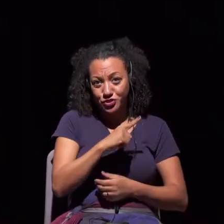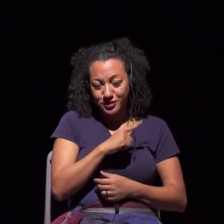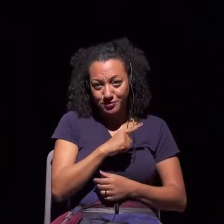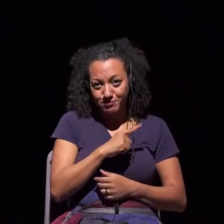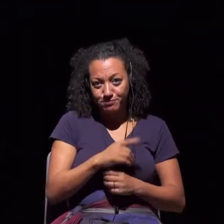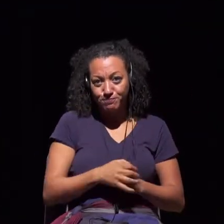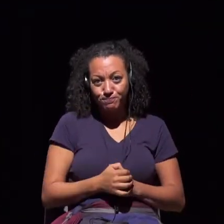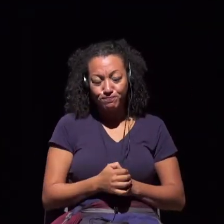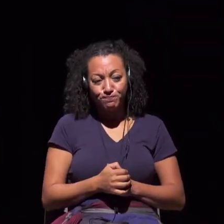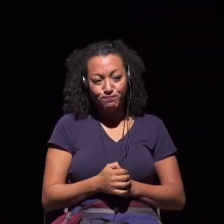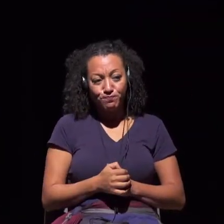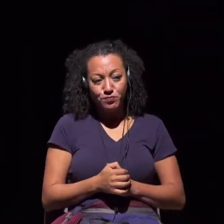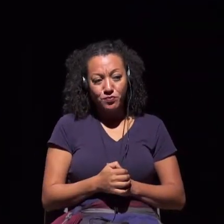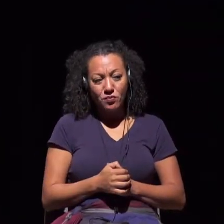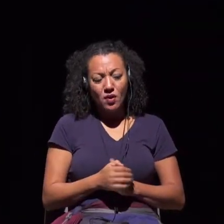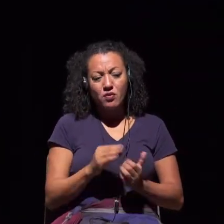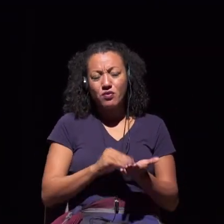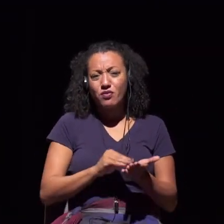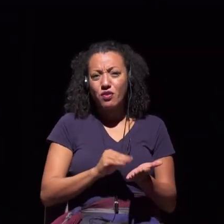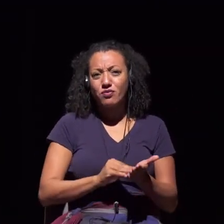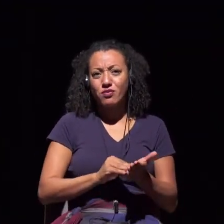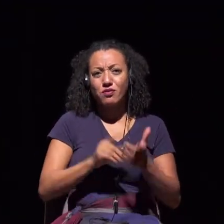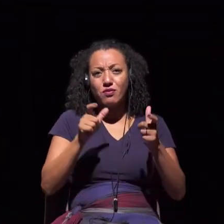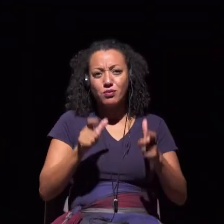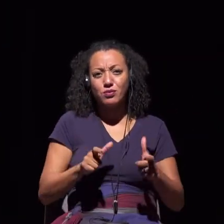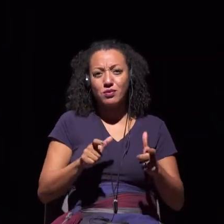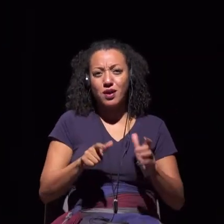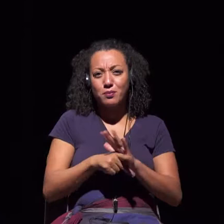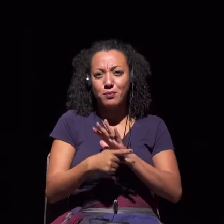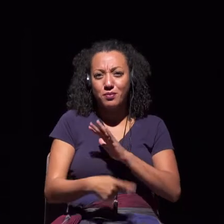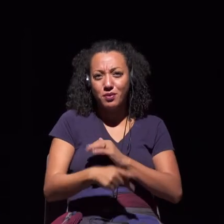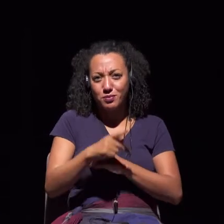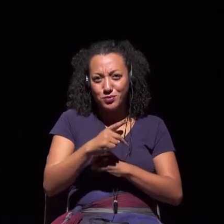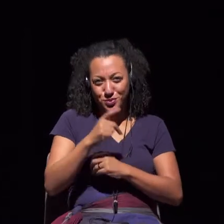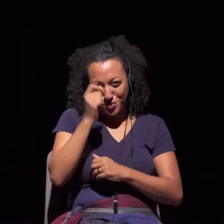cultural spaces exists in this community. The fact that